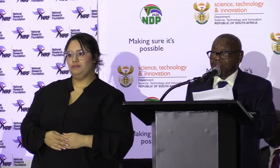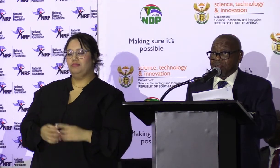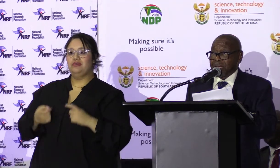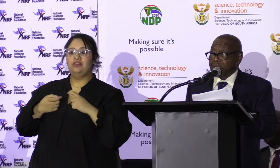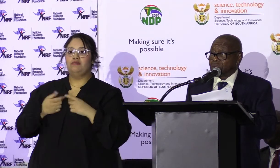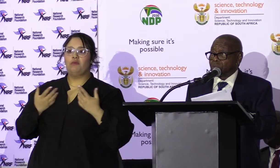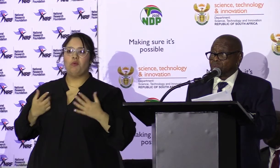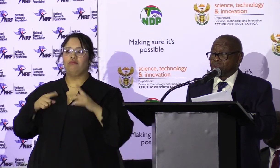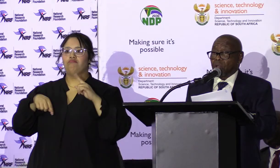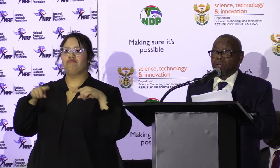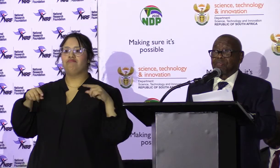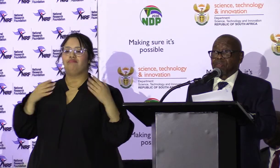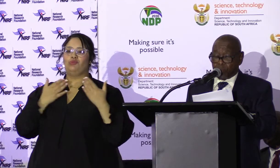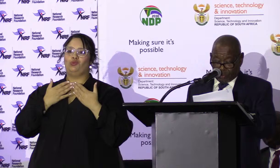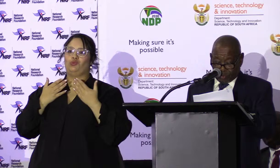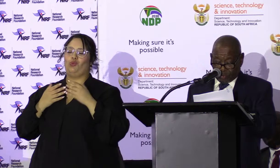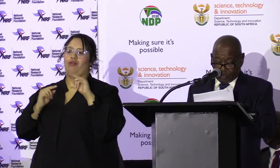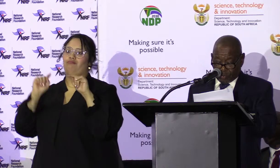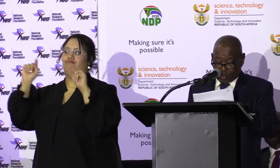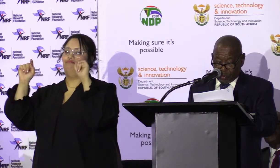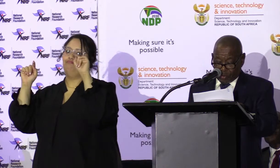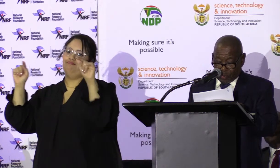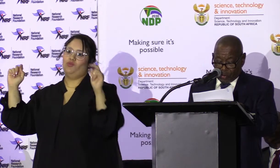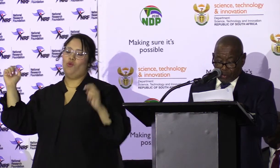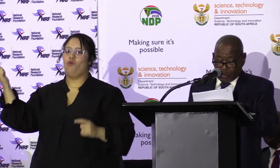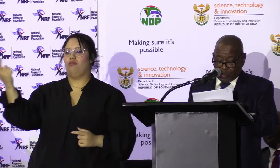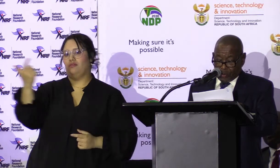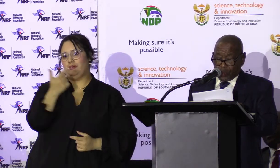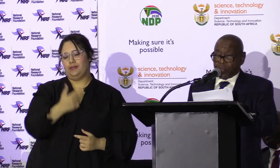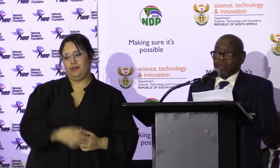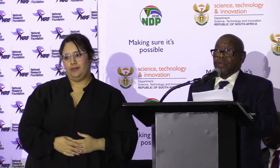from our various schools, all of you.